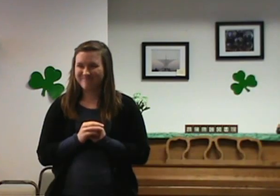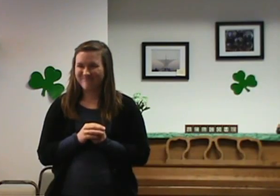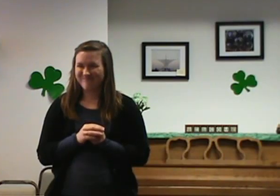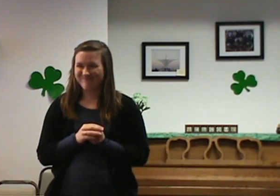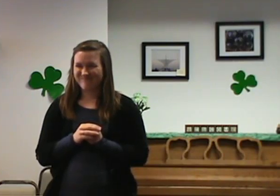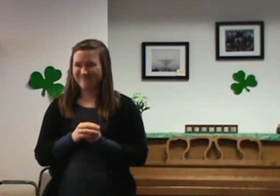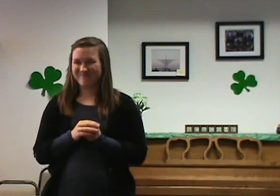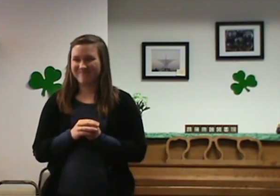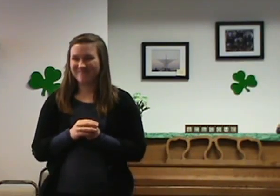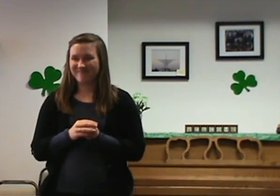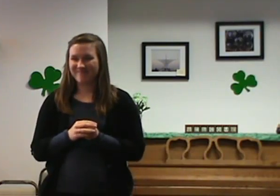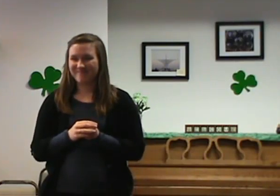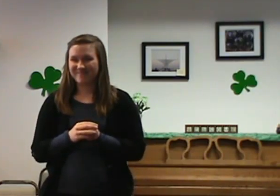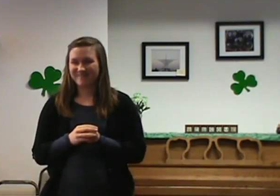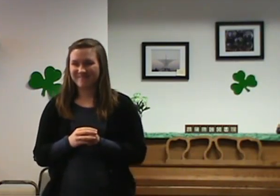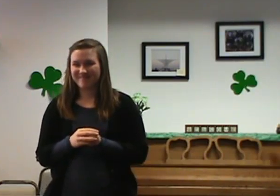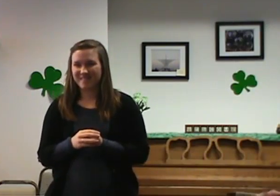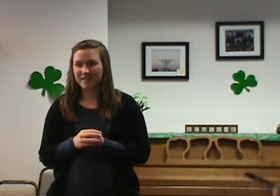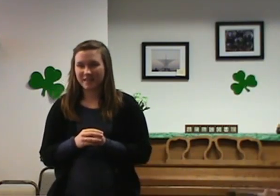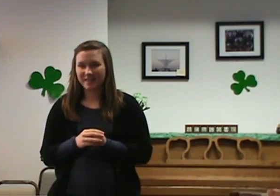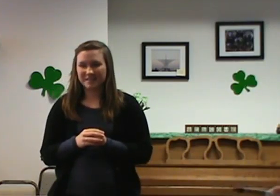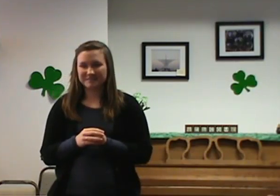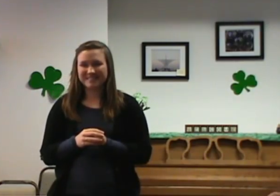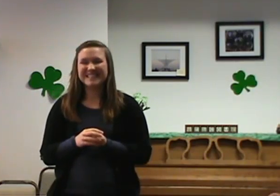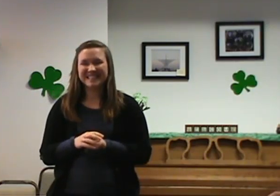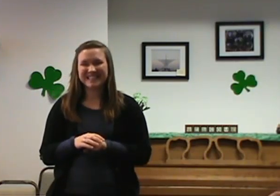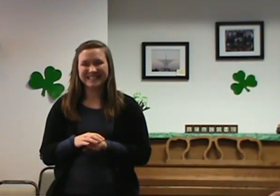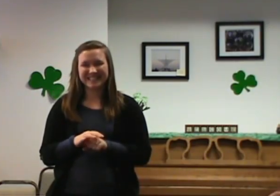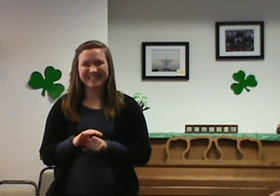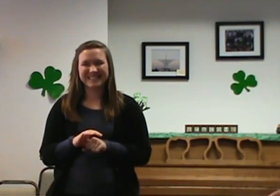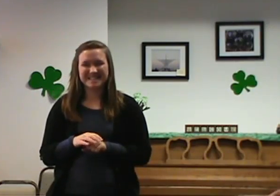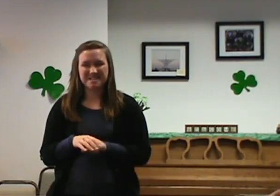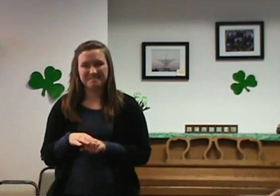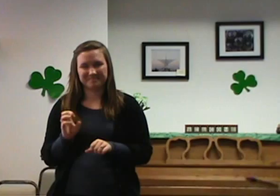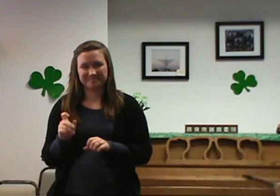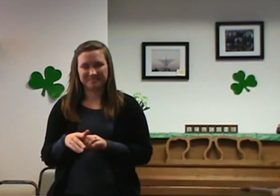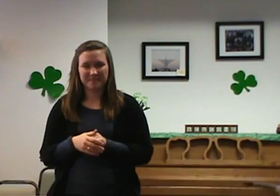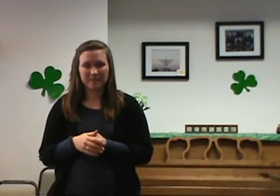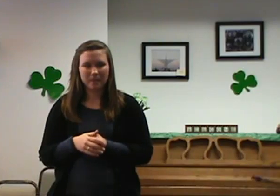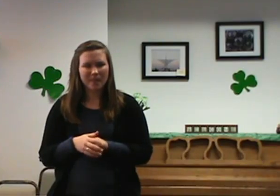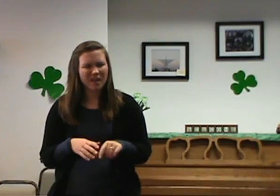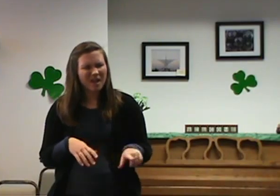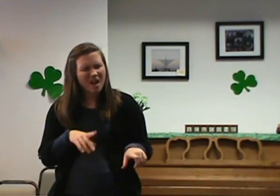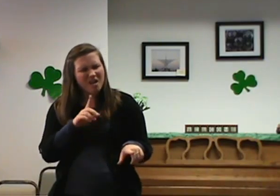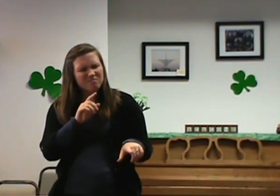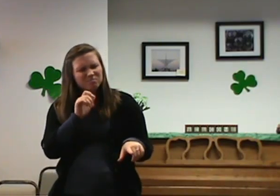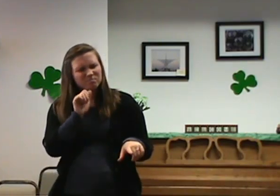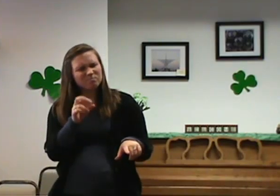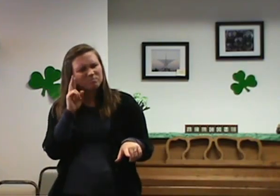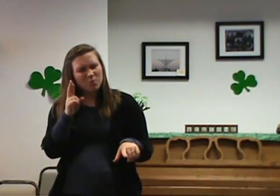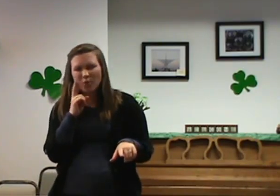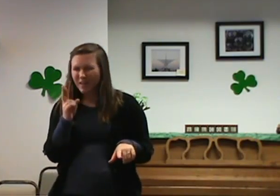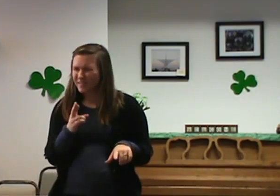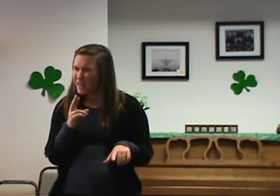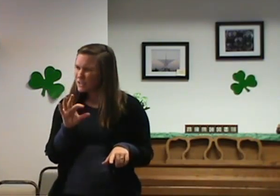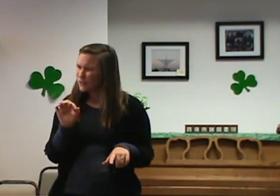absolutely, I brought, I guess I wasn't aware that Magic was made by Freedom Scientific. That's kind of where that was.